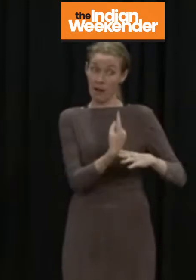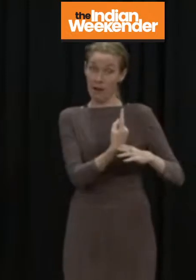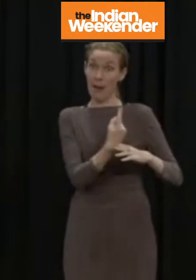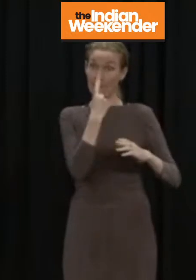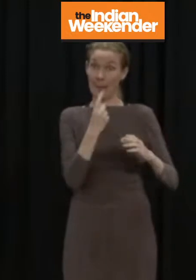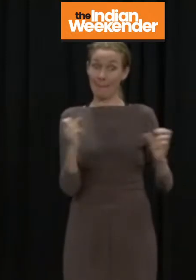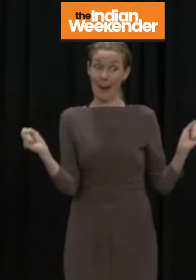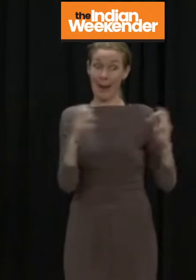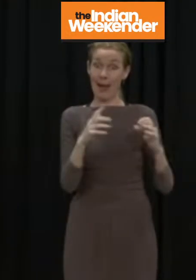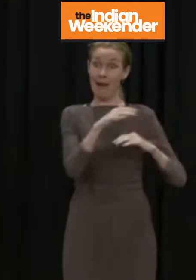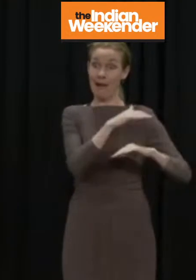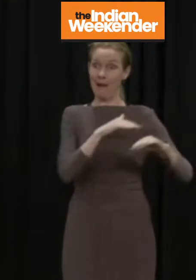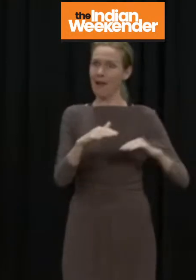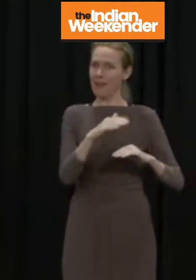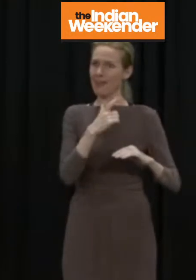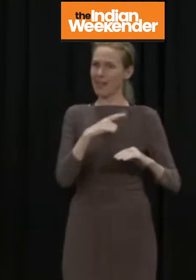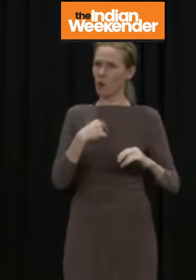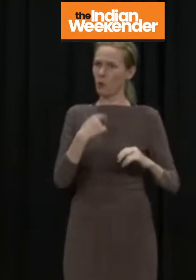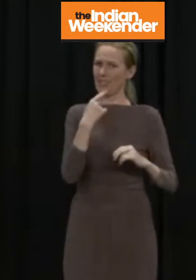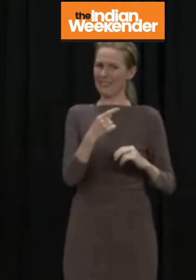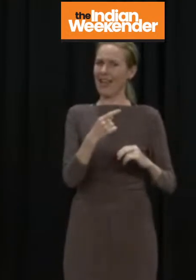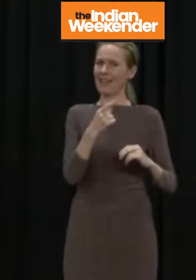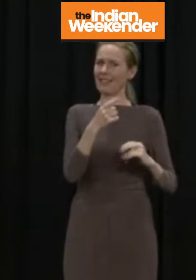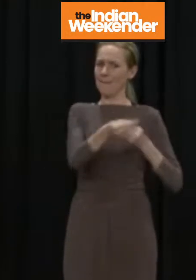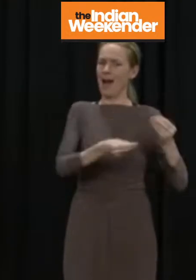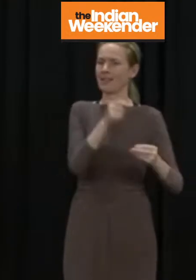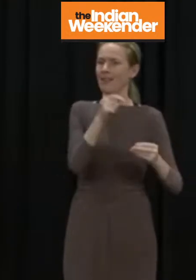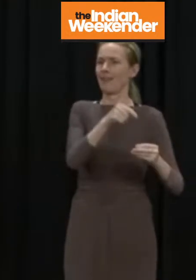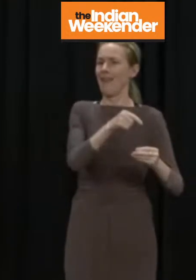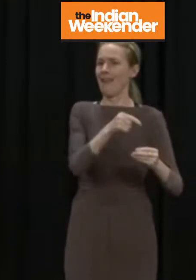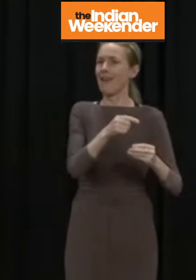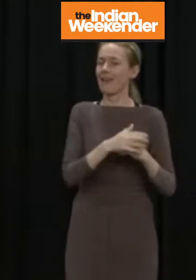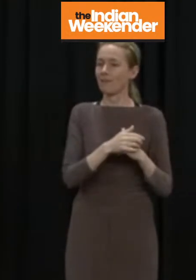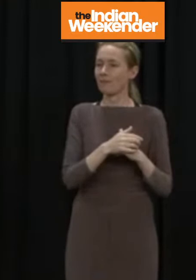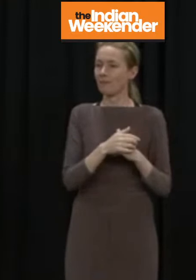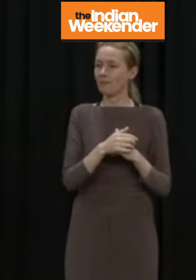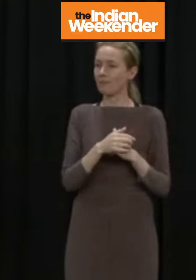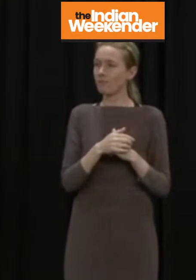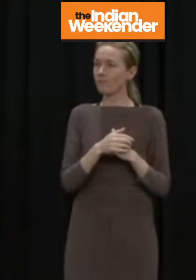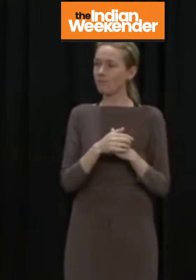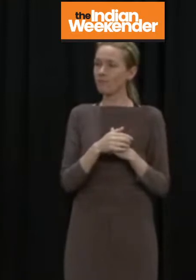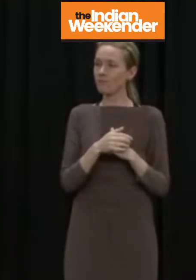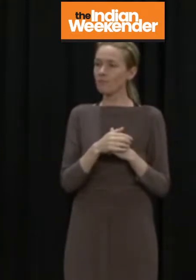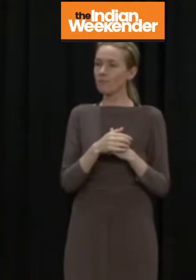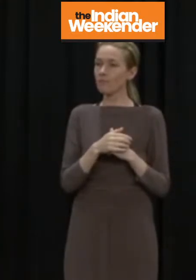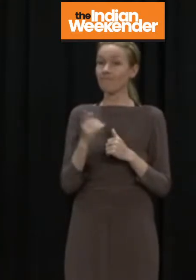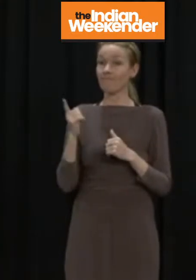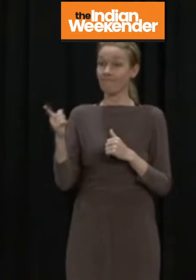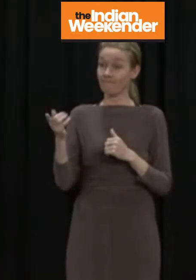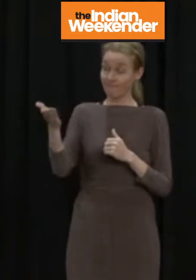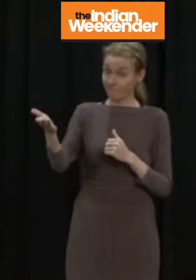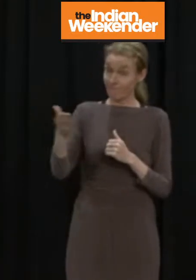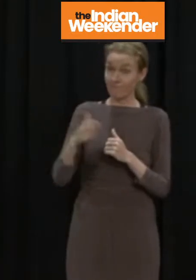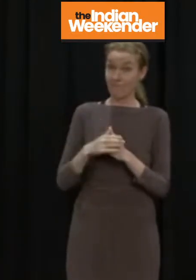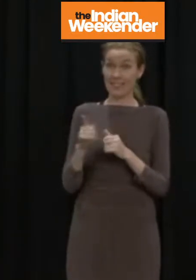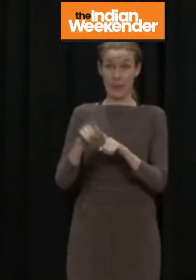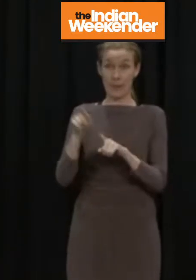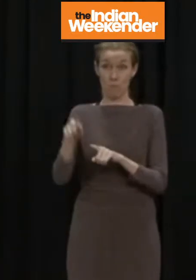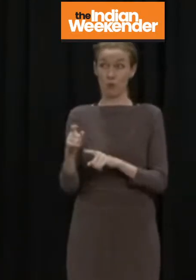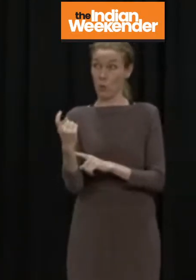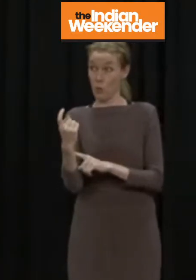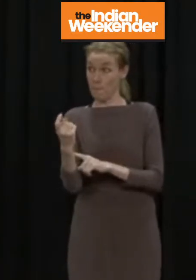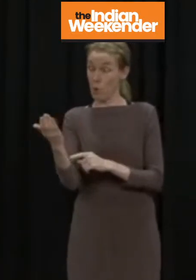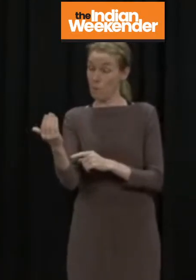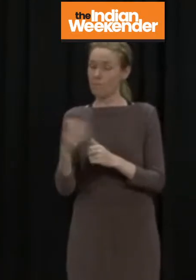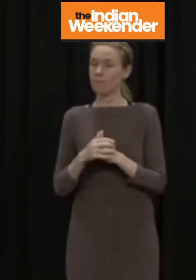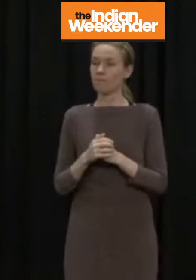have, if you like, a ring around that particular group. I'll let Joe one more, and then I'll come to Jason. Just in terms of the group